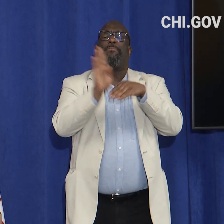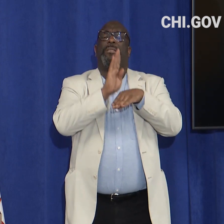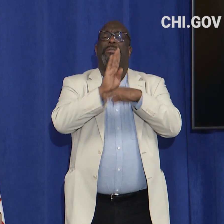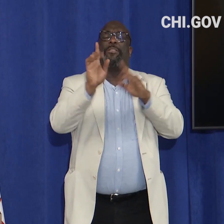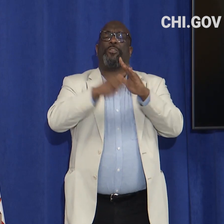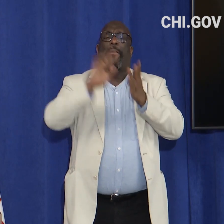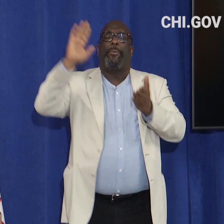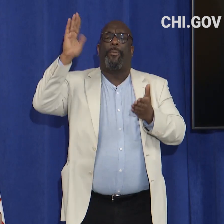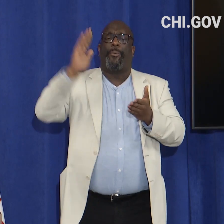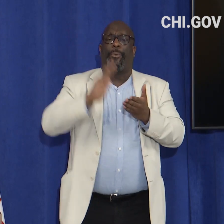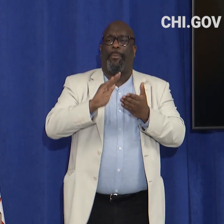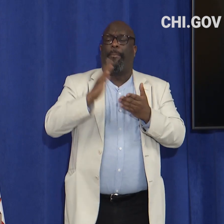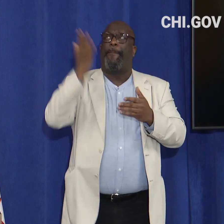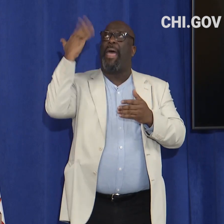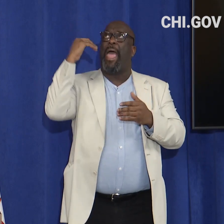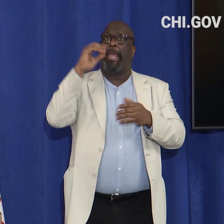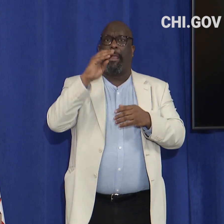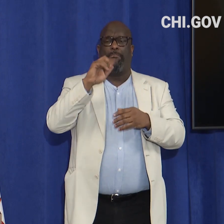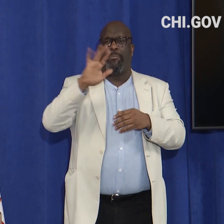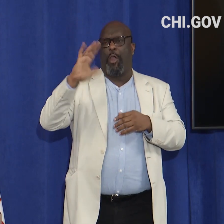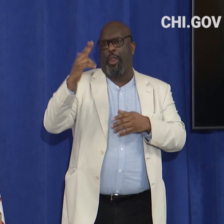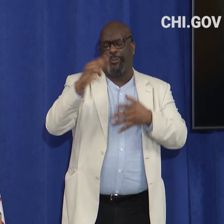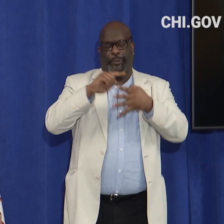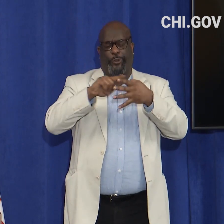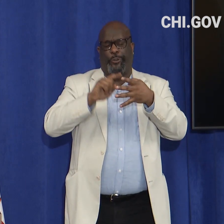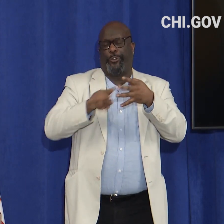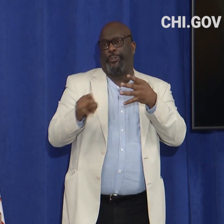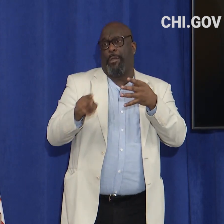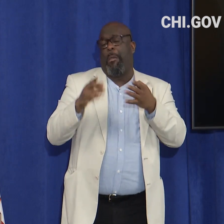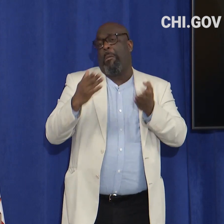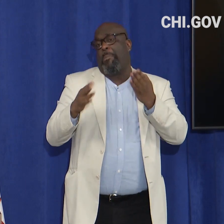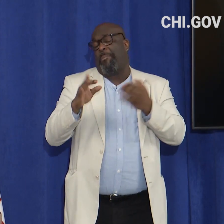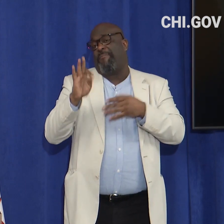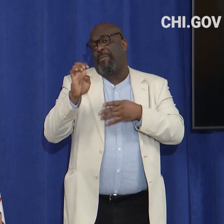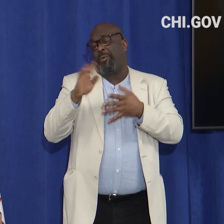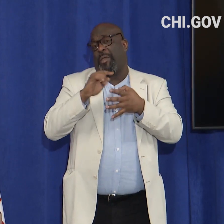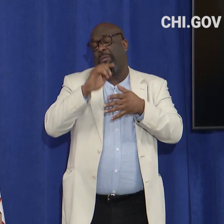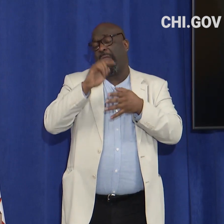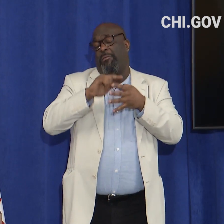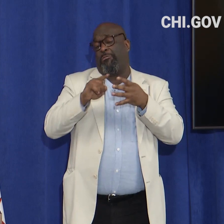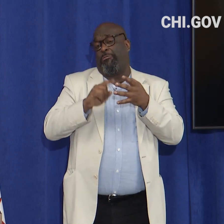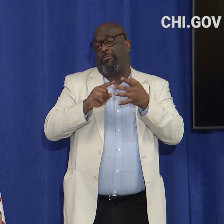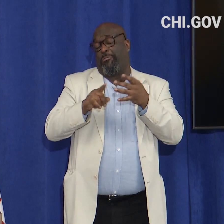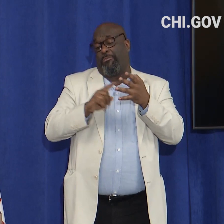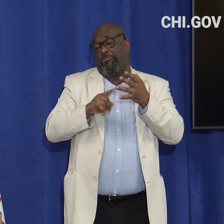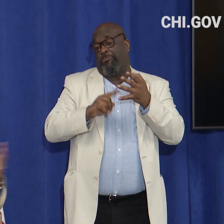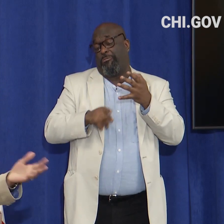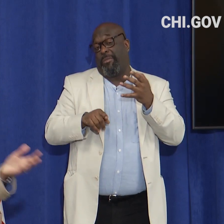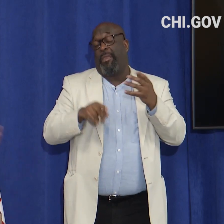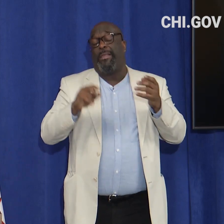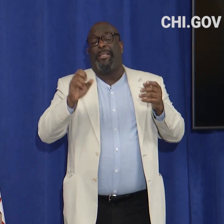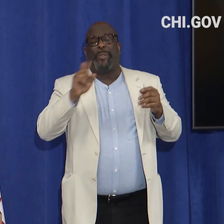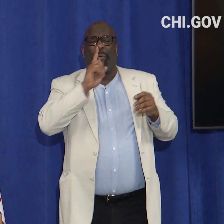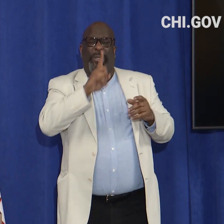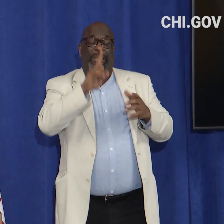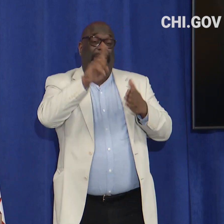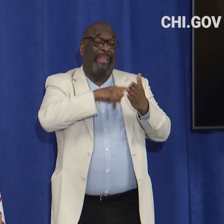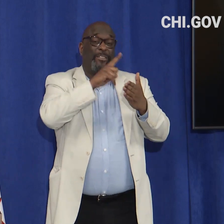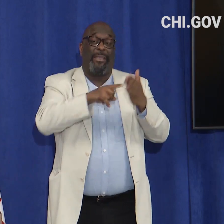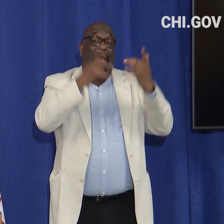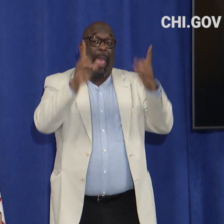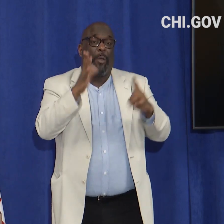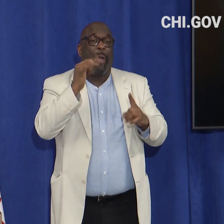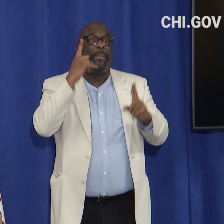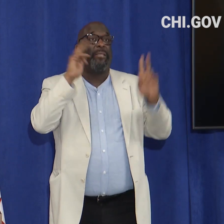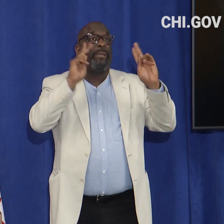early March, I may be even as early as February. The cancellation started because people were coming